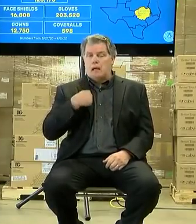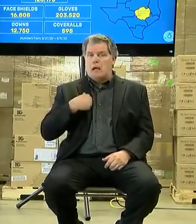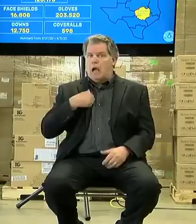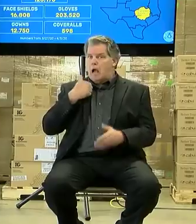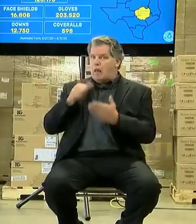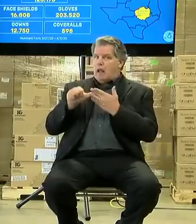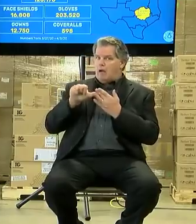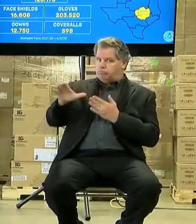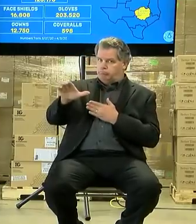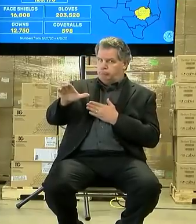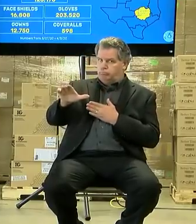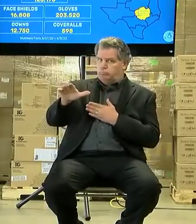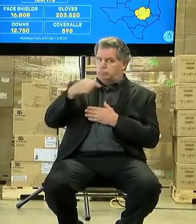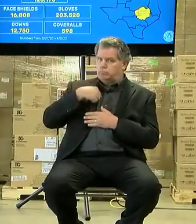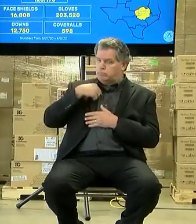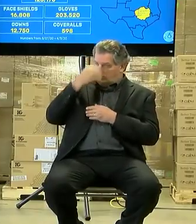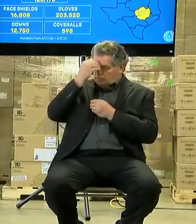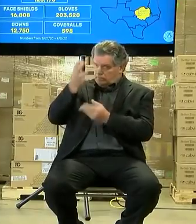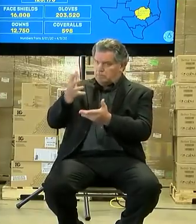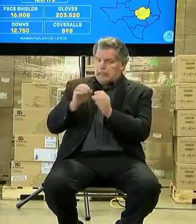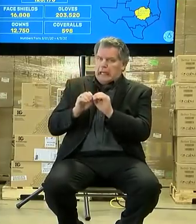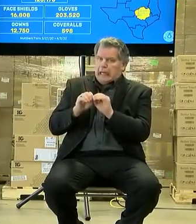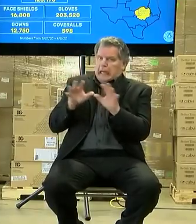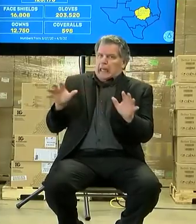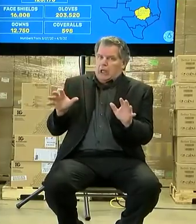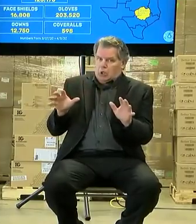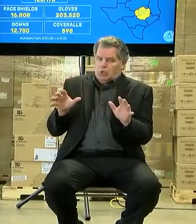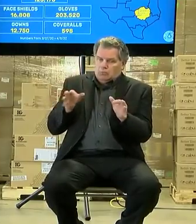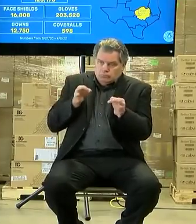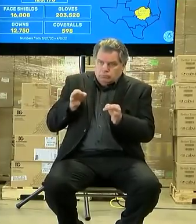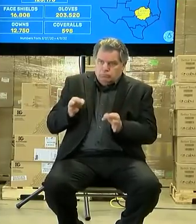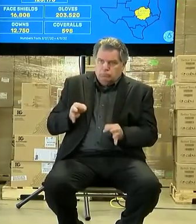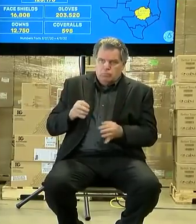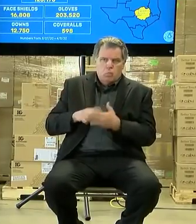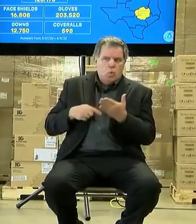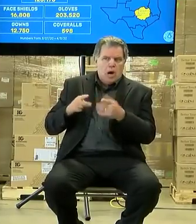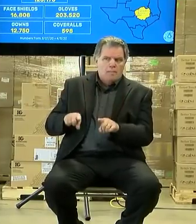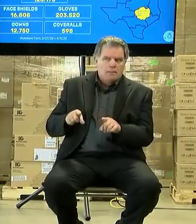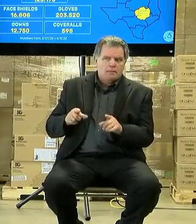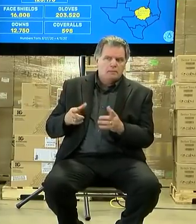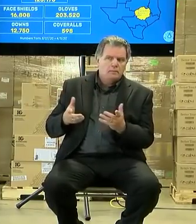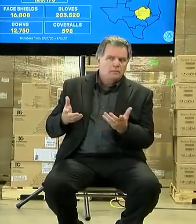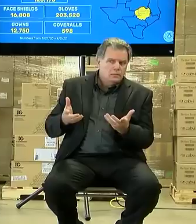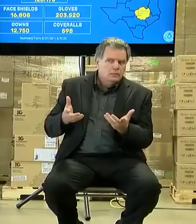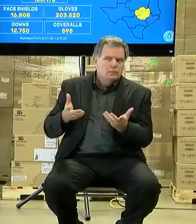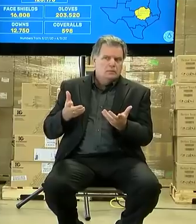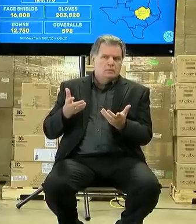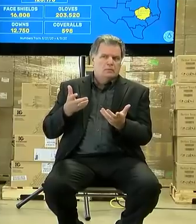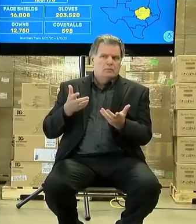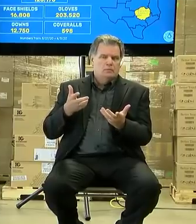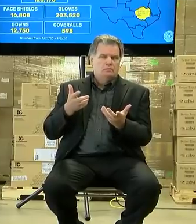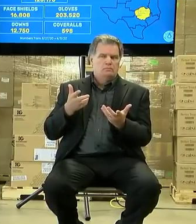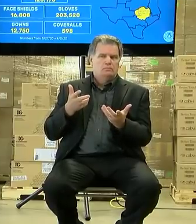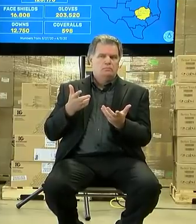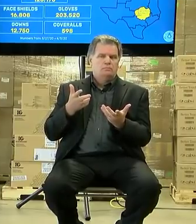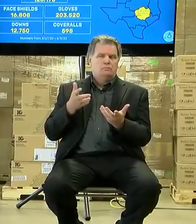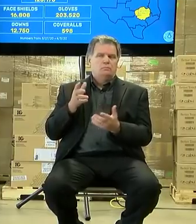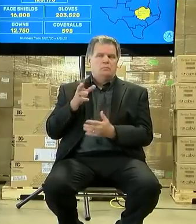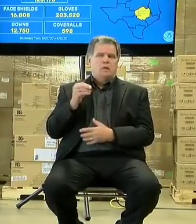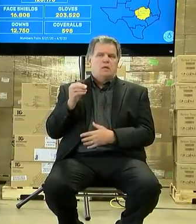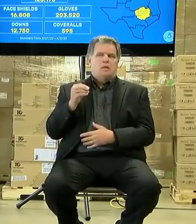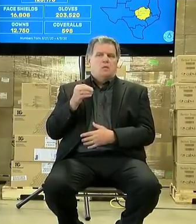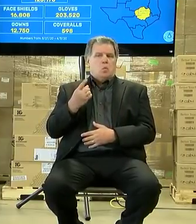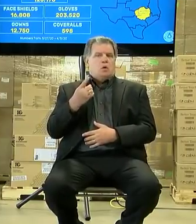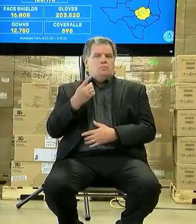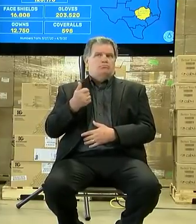wanted to make clear that what happened with regard to that incident, and that is, listen, a major general with the U.S.